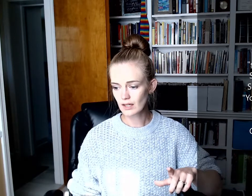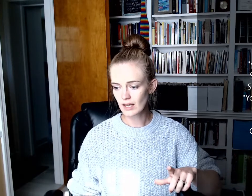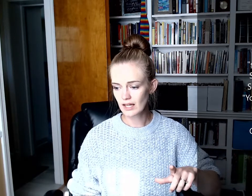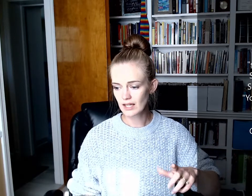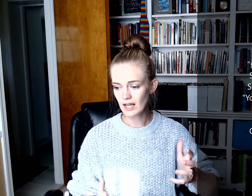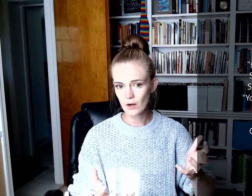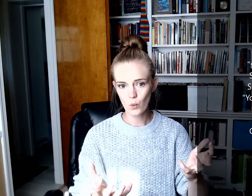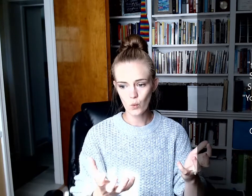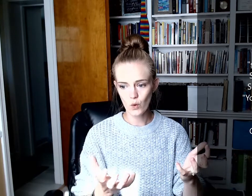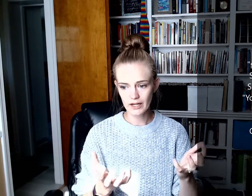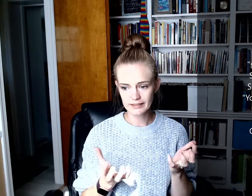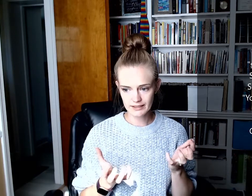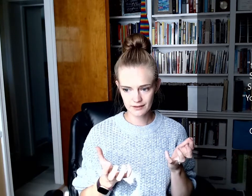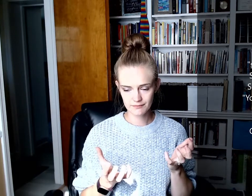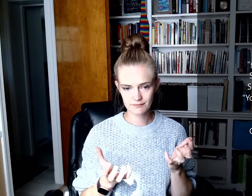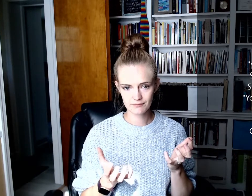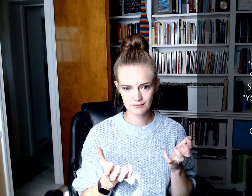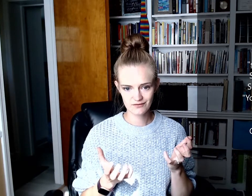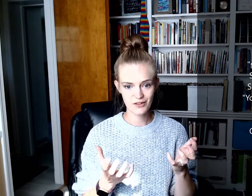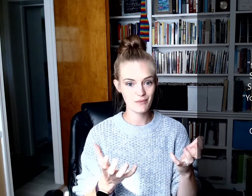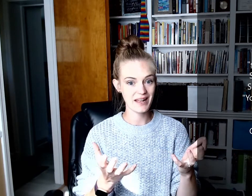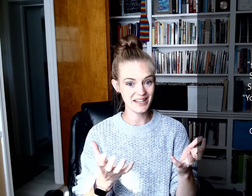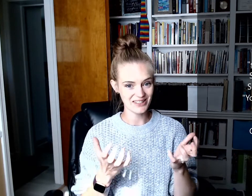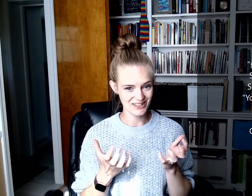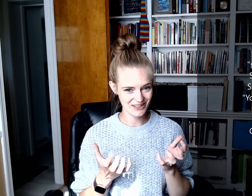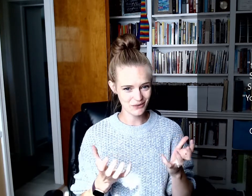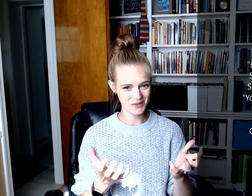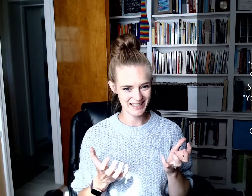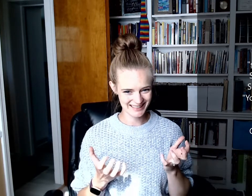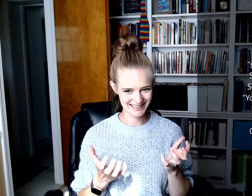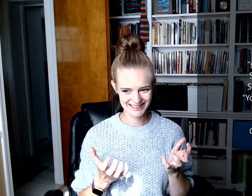and then want for many songs, want,